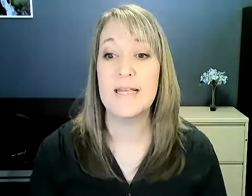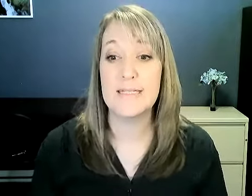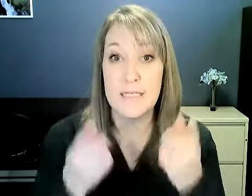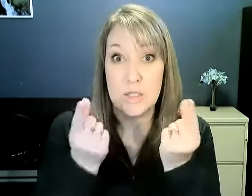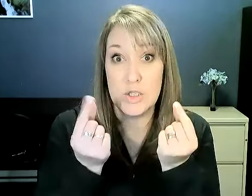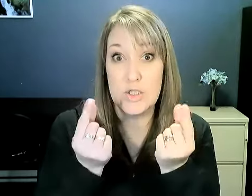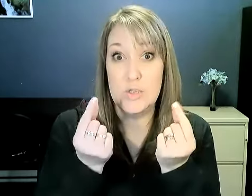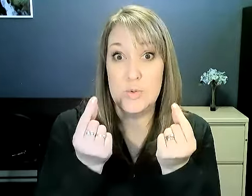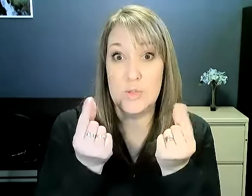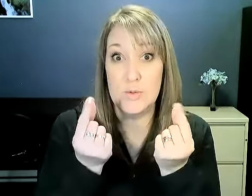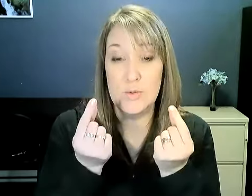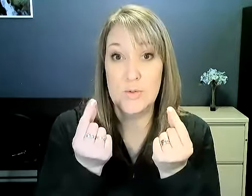is do,